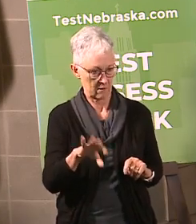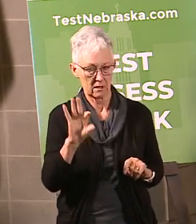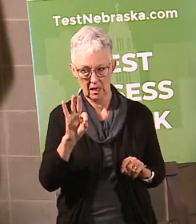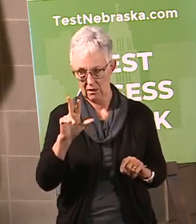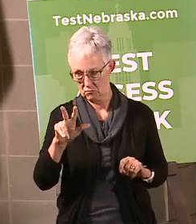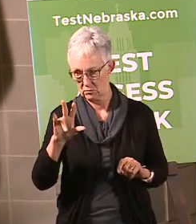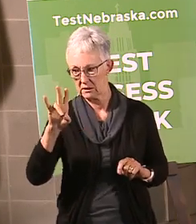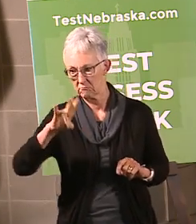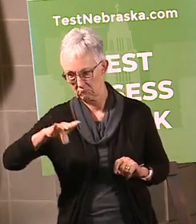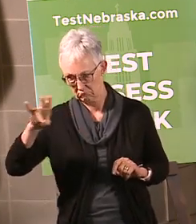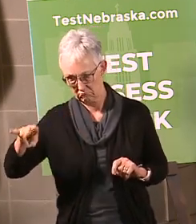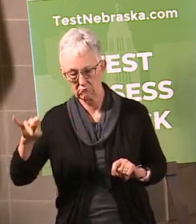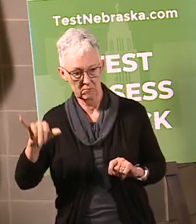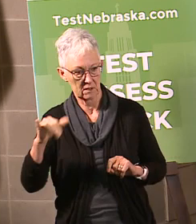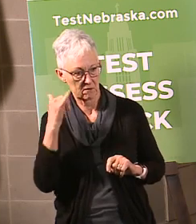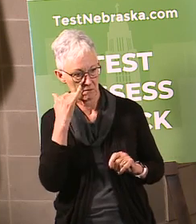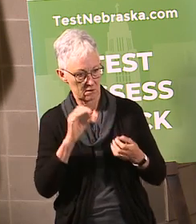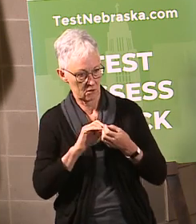402-207-9377. So